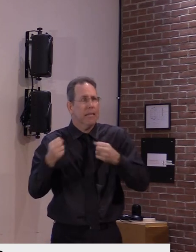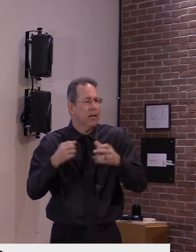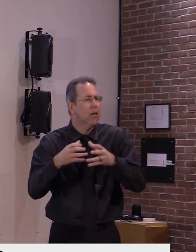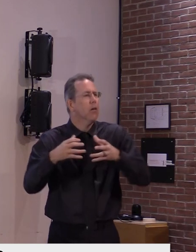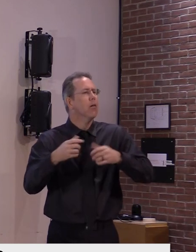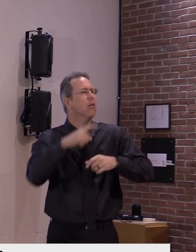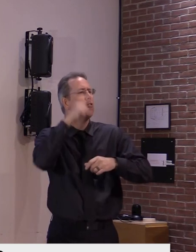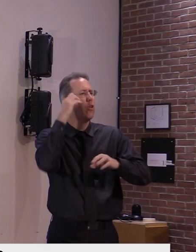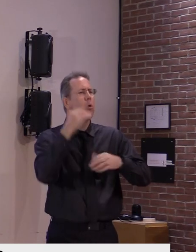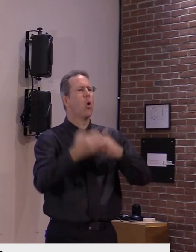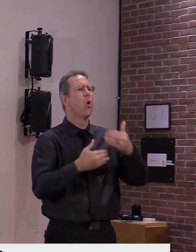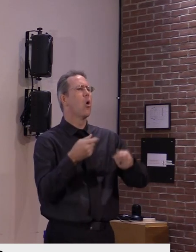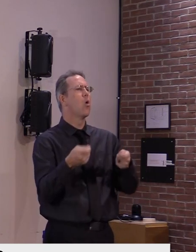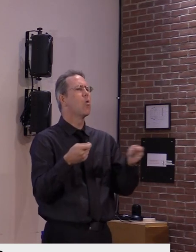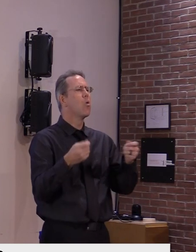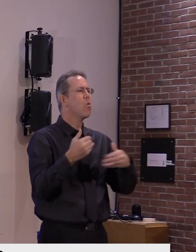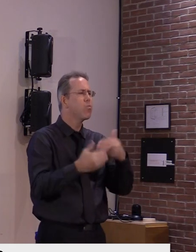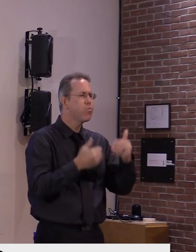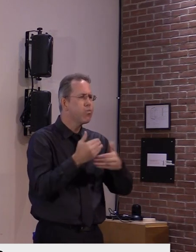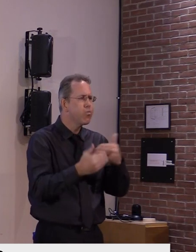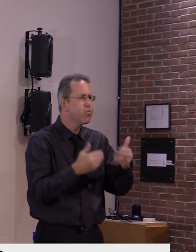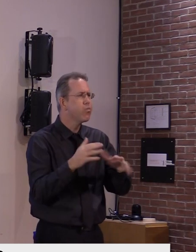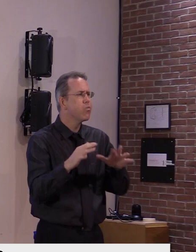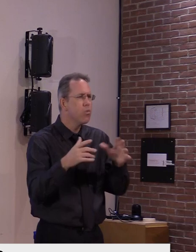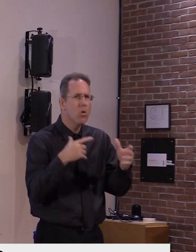every single day. Secretary Smith?